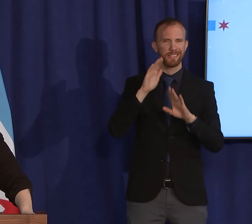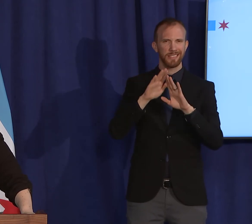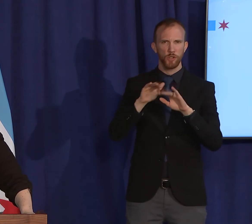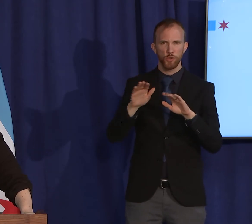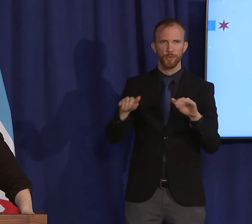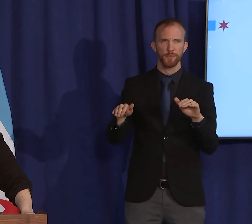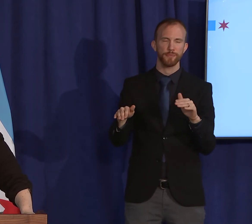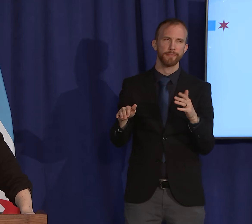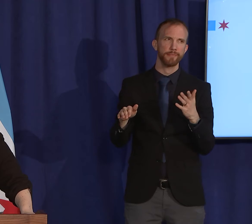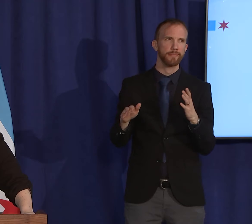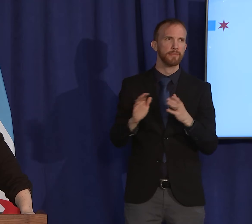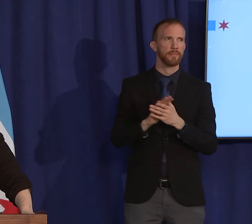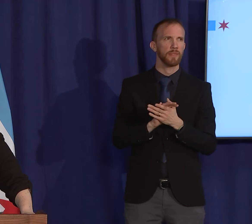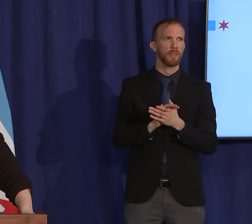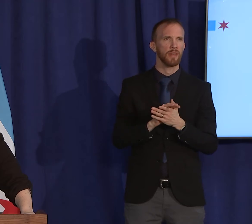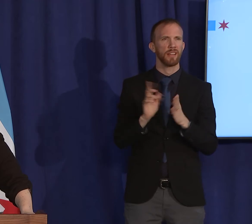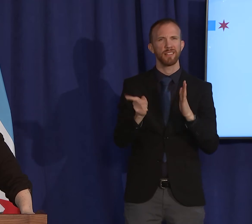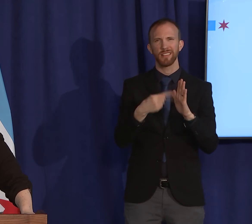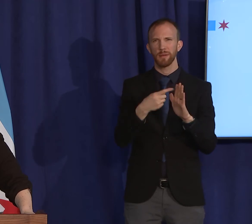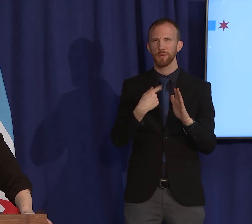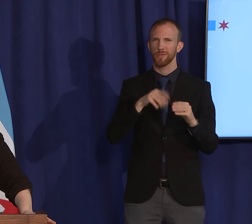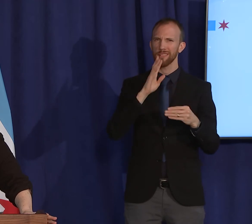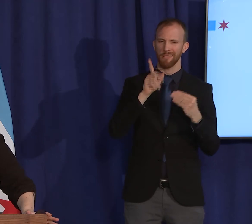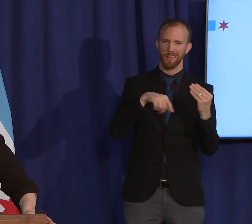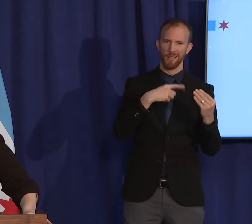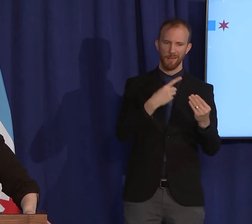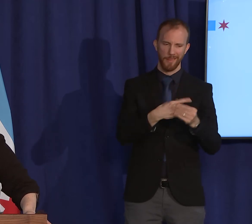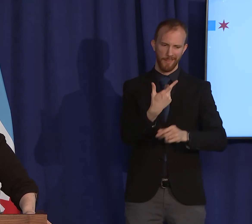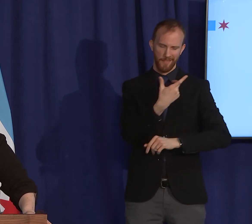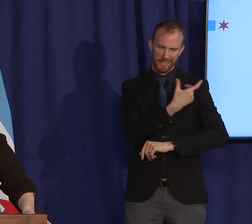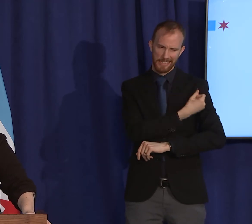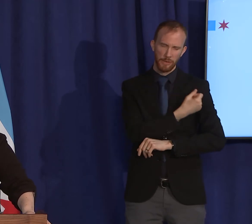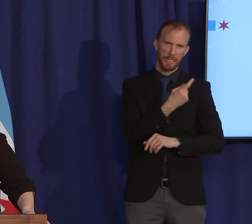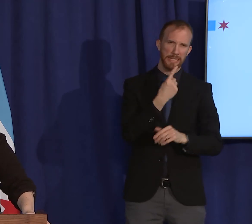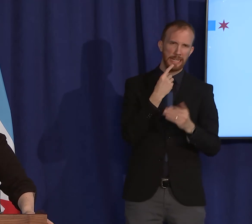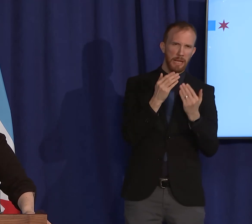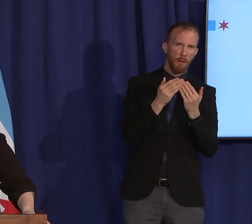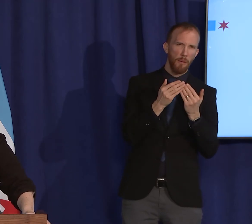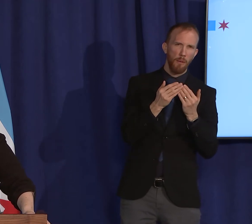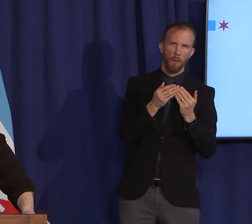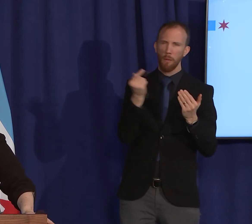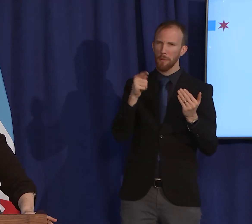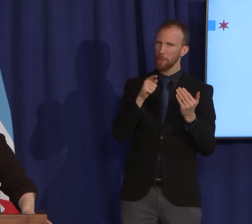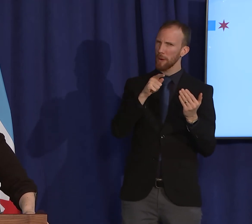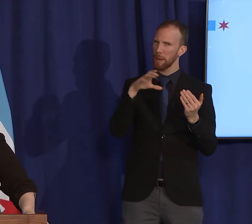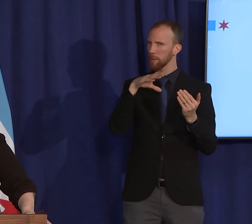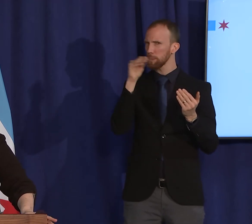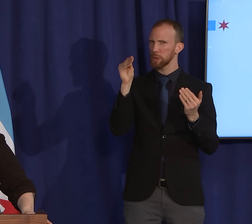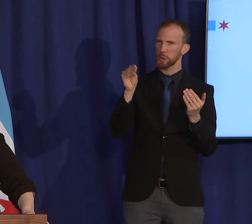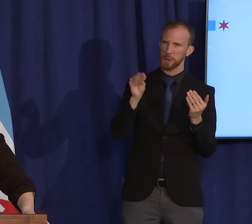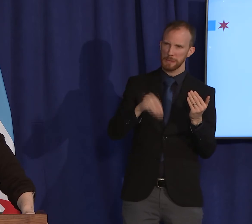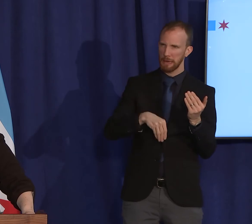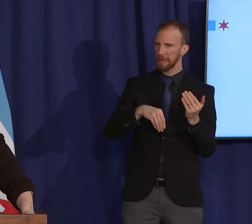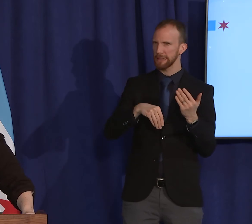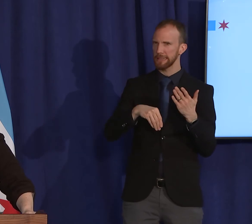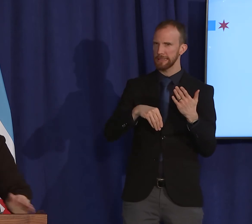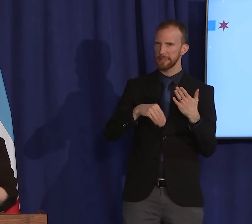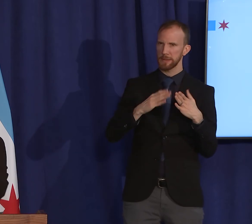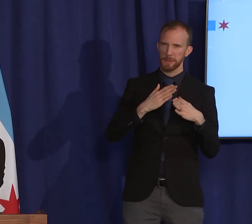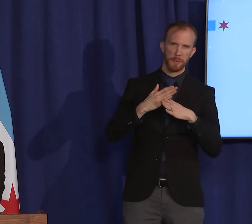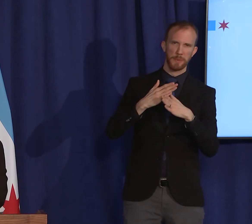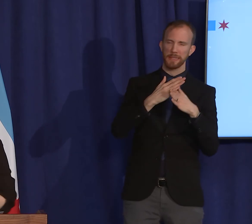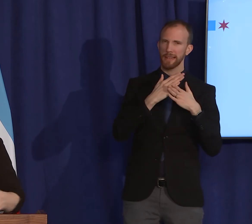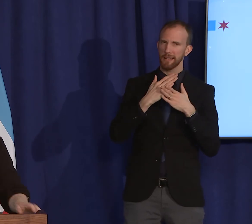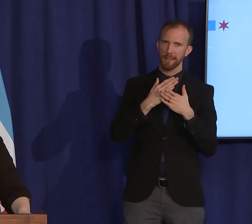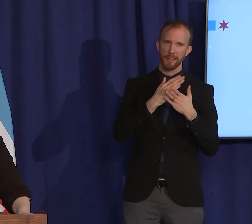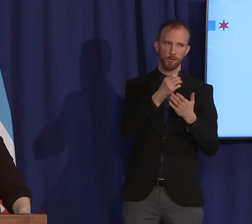talk about COVID vaccines as being nearly 100% protective in the trials against hospitalization and death.